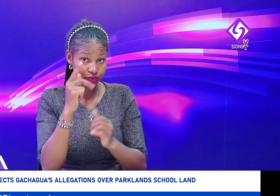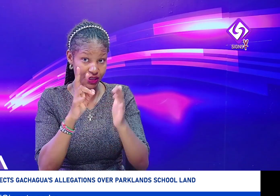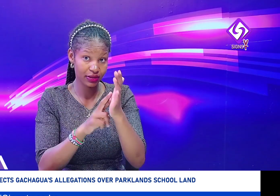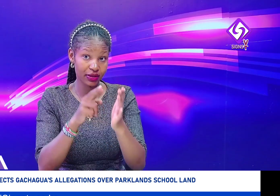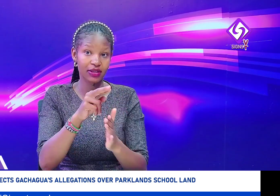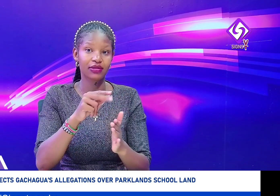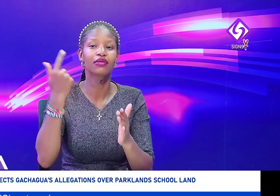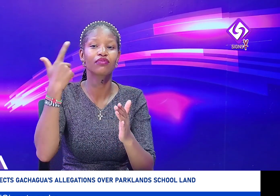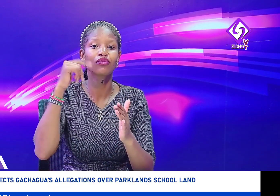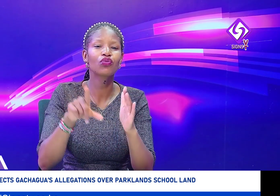in Nairobi.